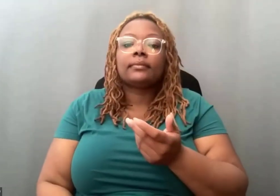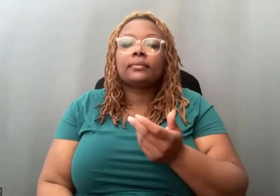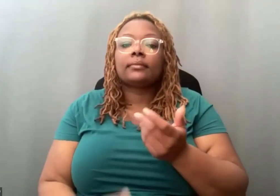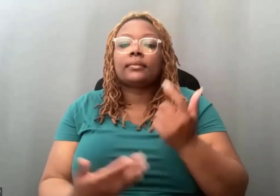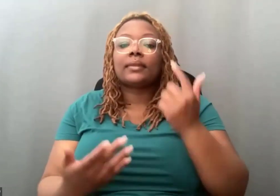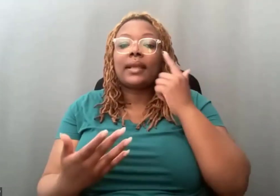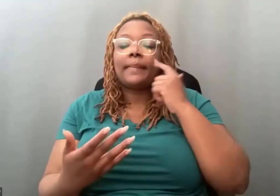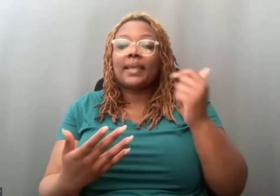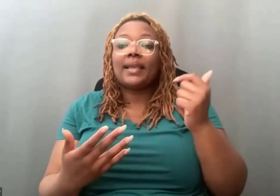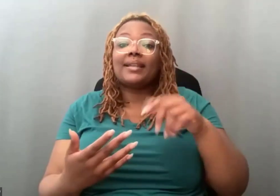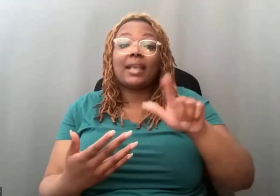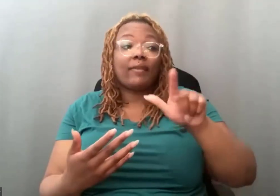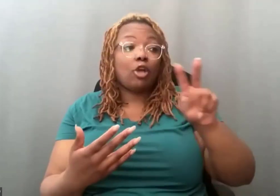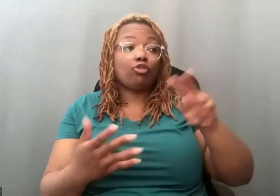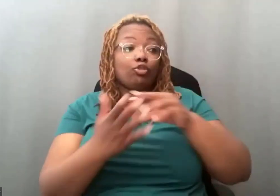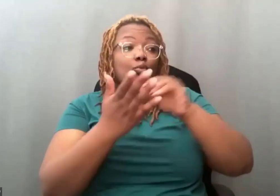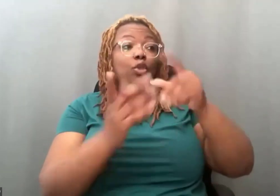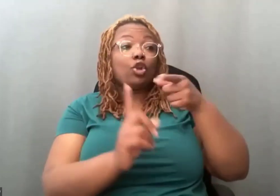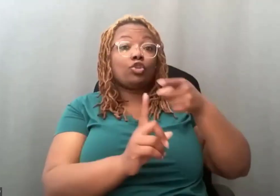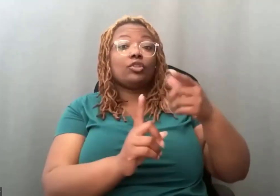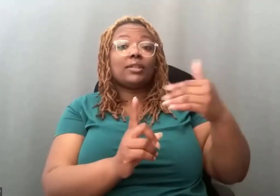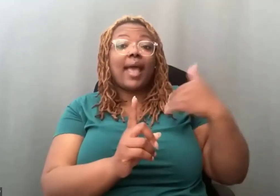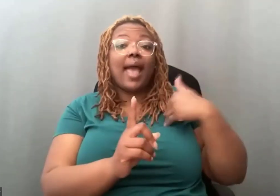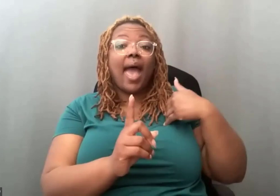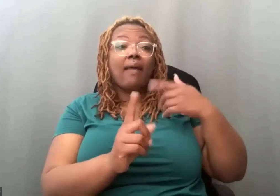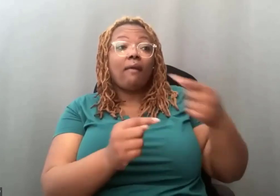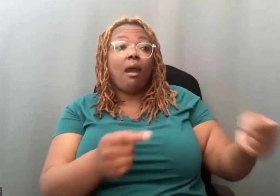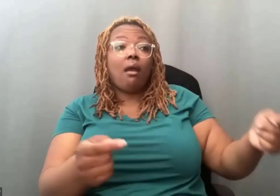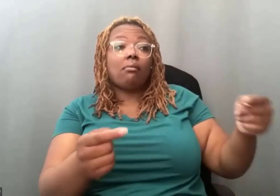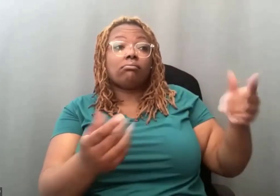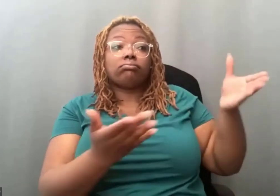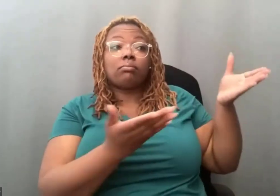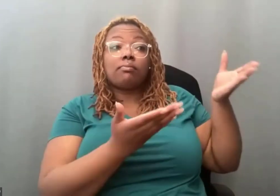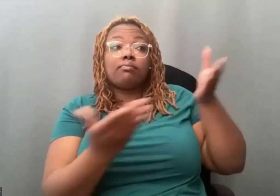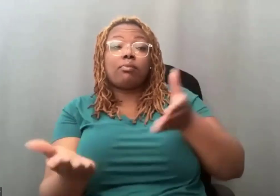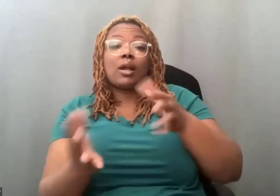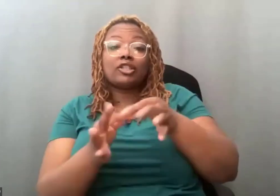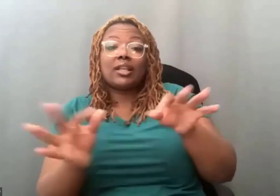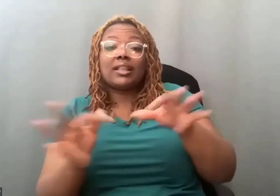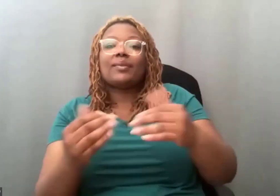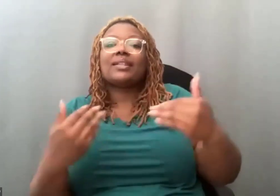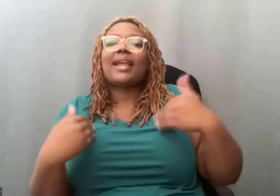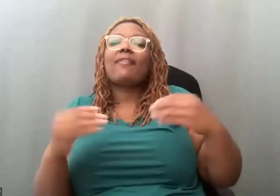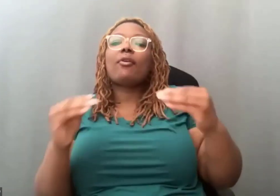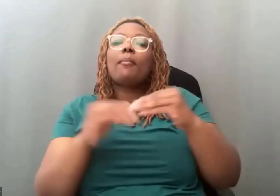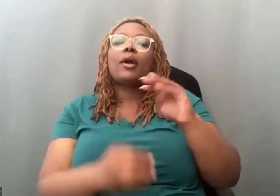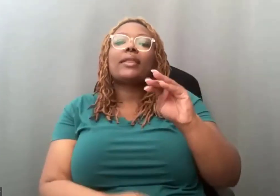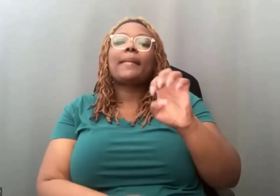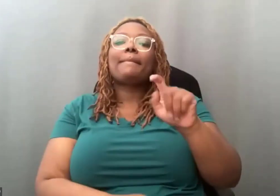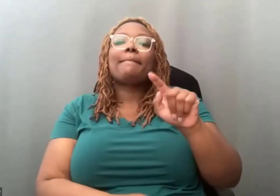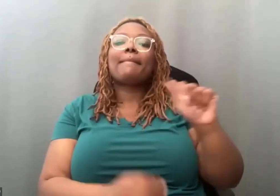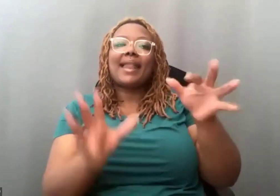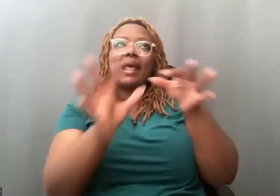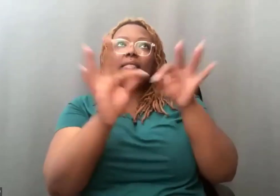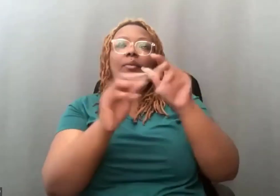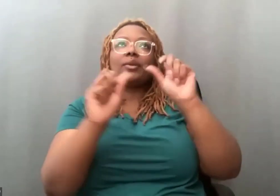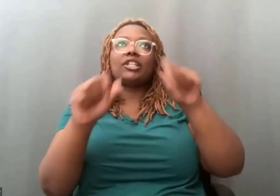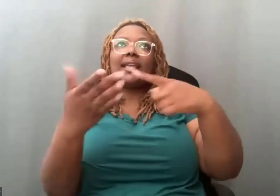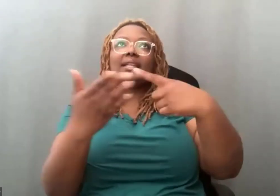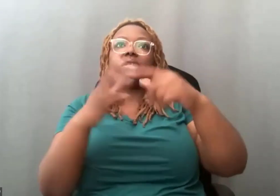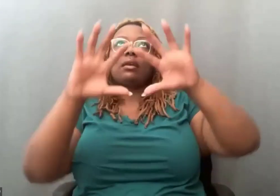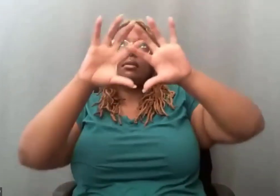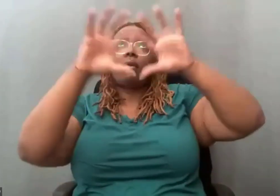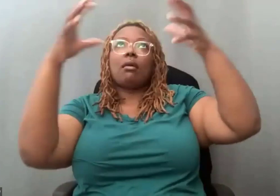because of the way L2 learners have kind of come into the language, they have a lot more of that meta language to discuss